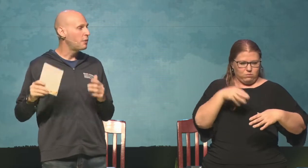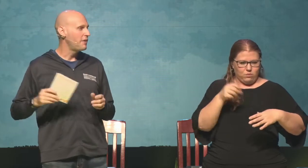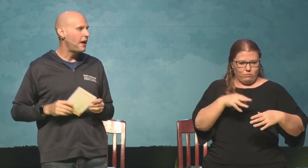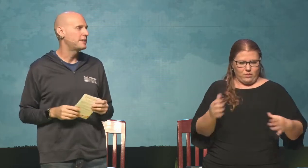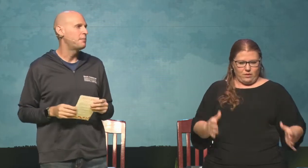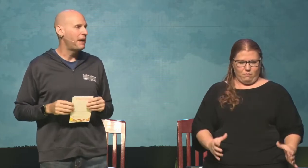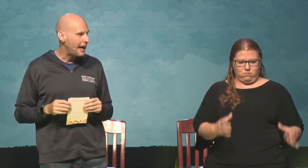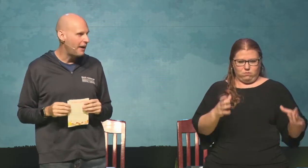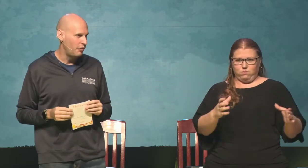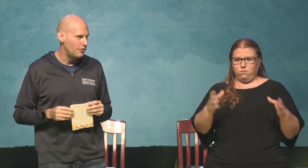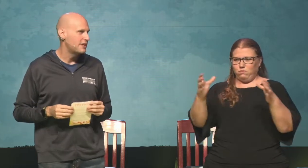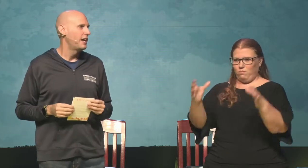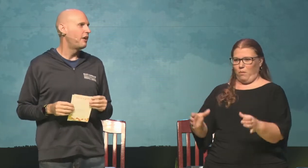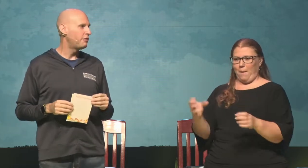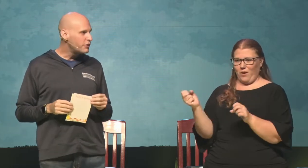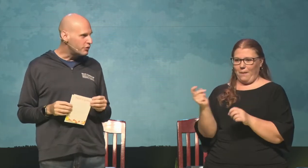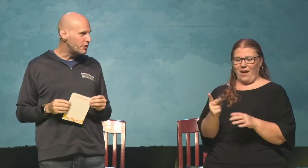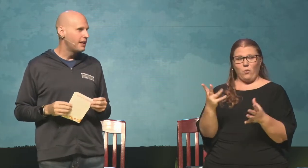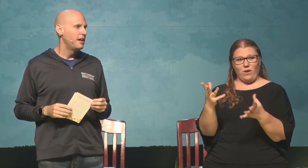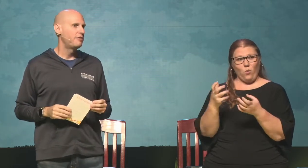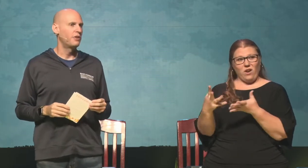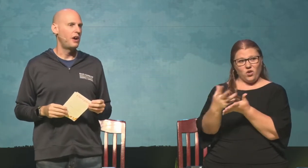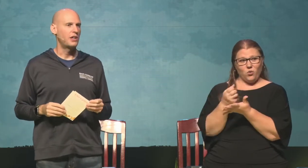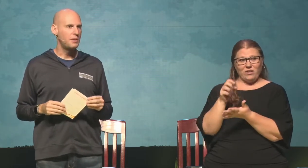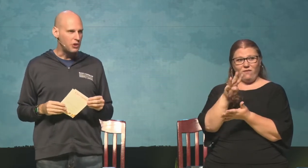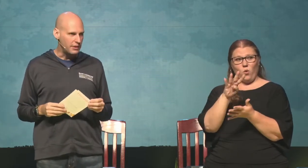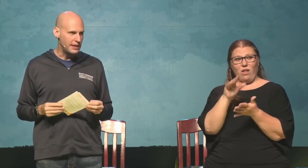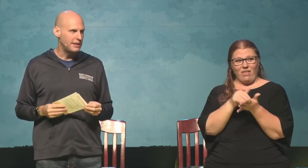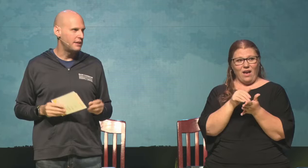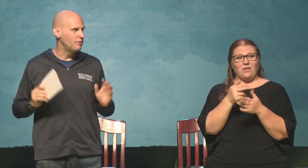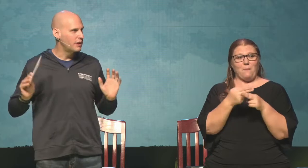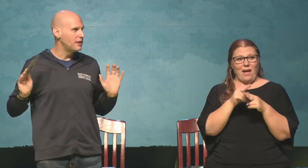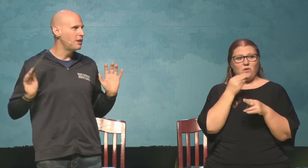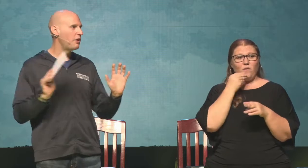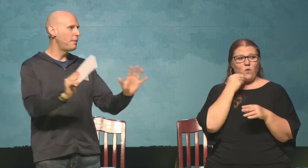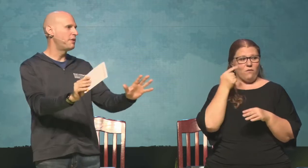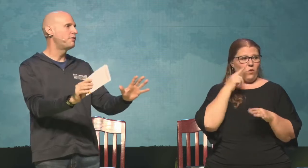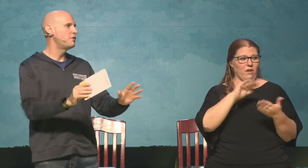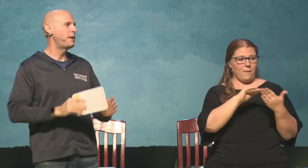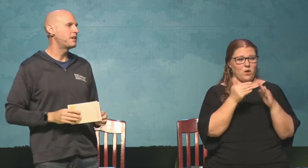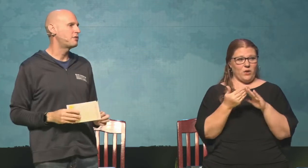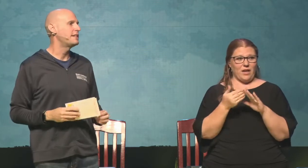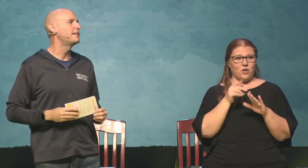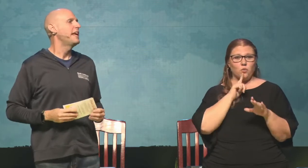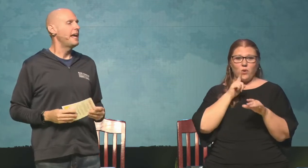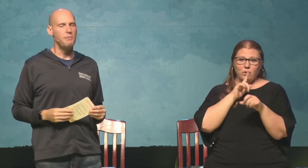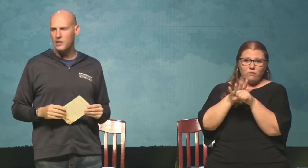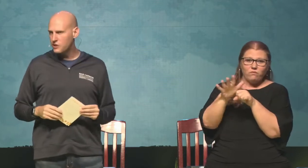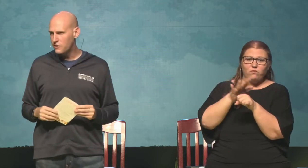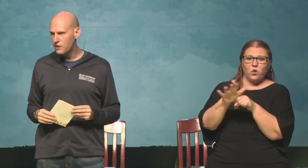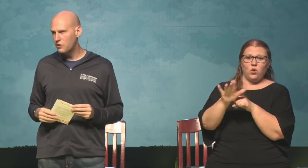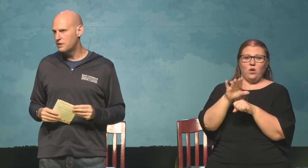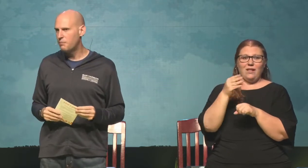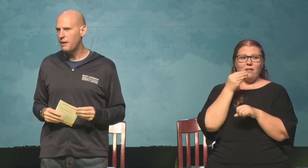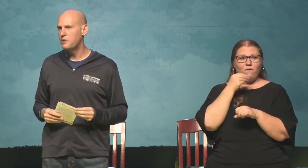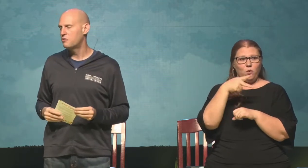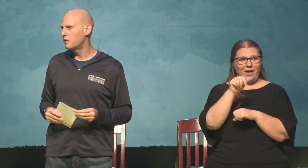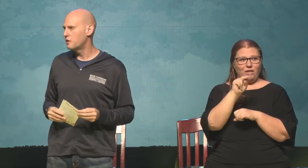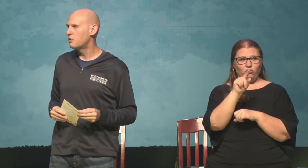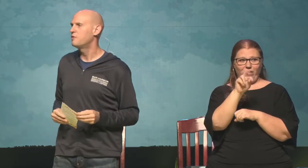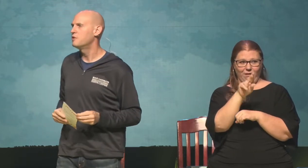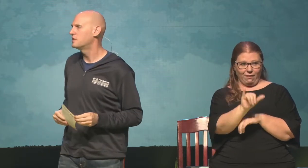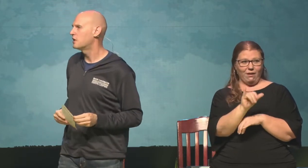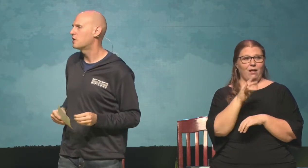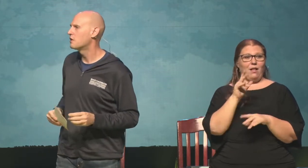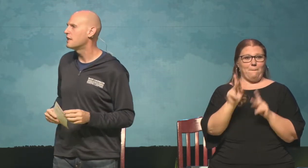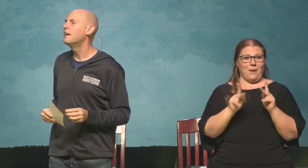raise 4,000 pounds of food for our community to really load up the food pantries and make sure that those that might be struggling